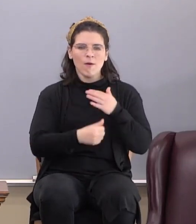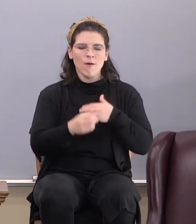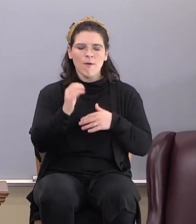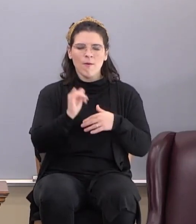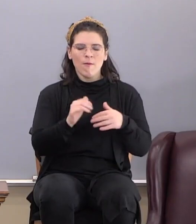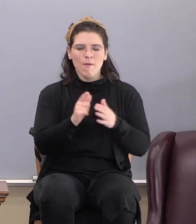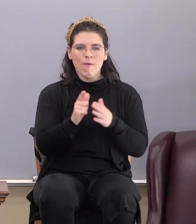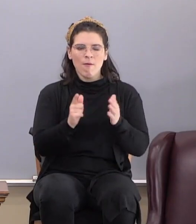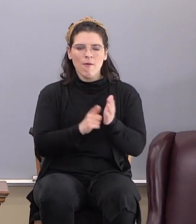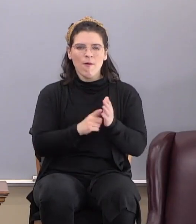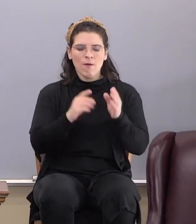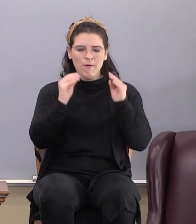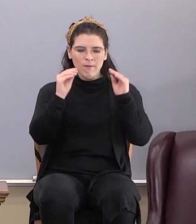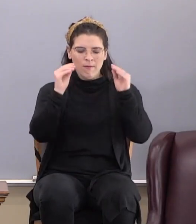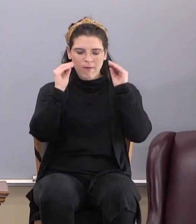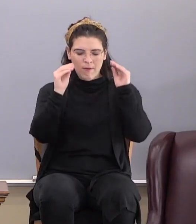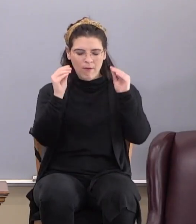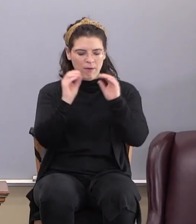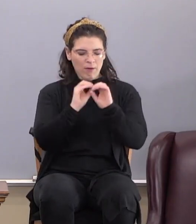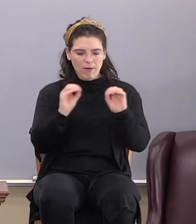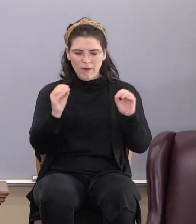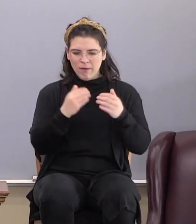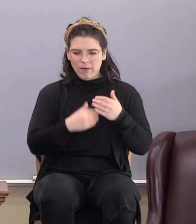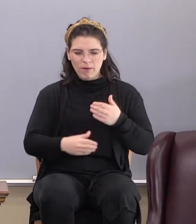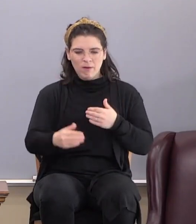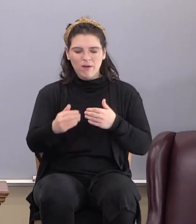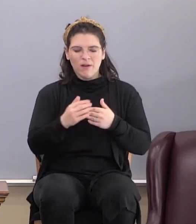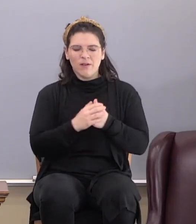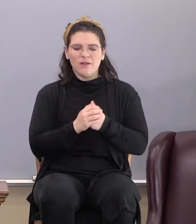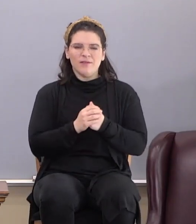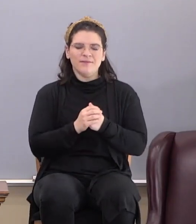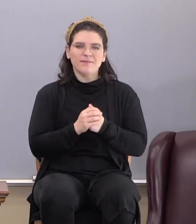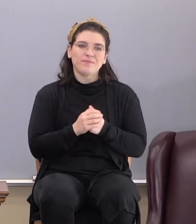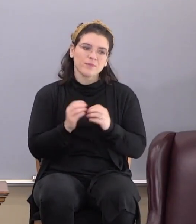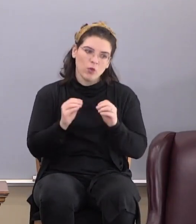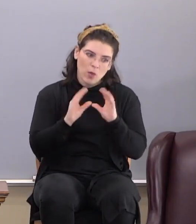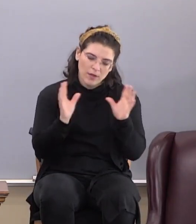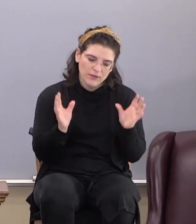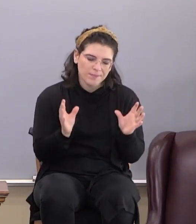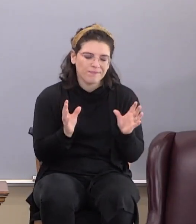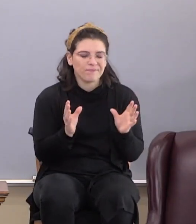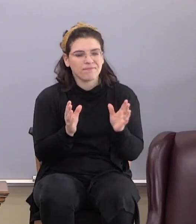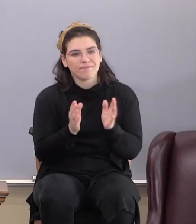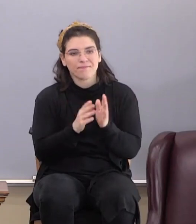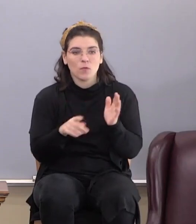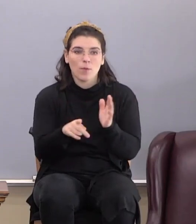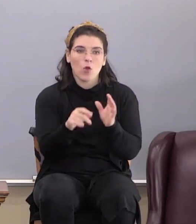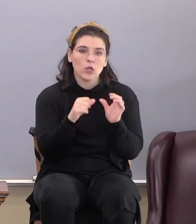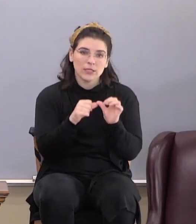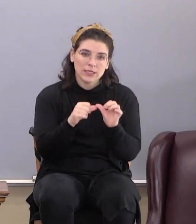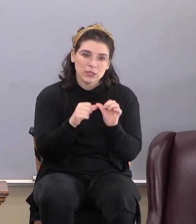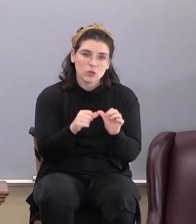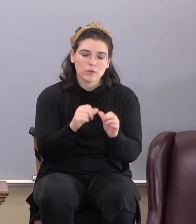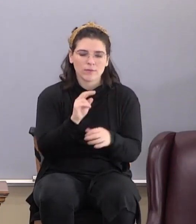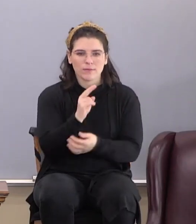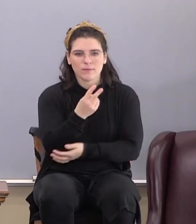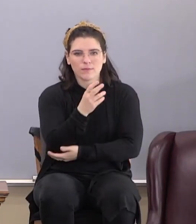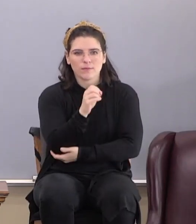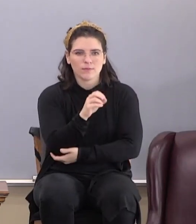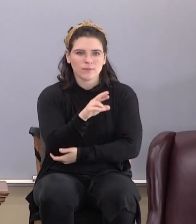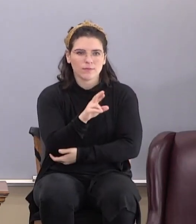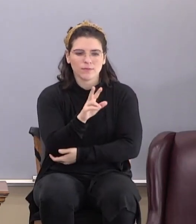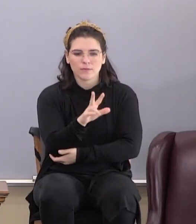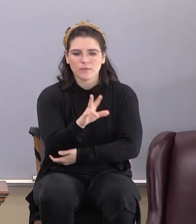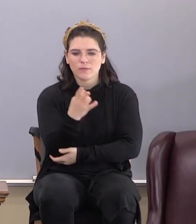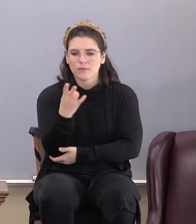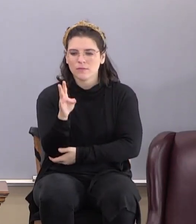law principle anymore. So, obviously, Paul continues in 2 Corinthians chapter 3,